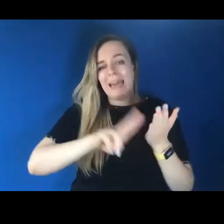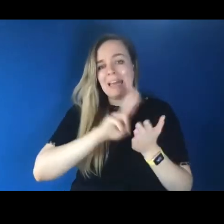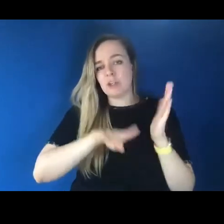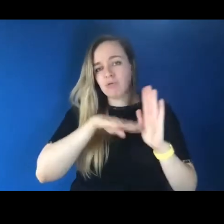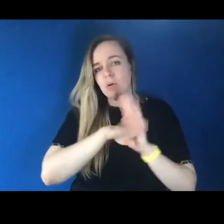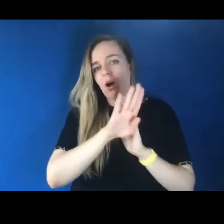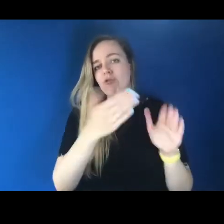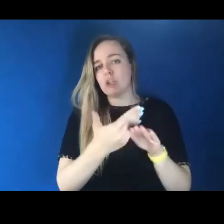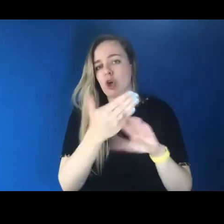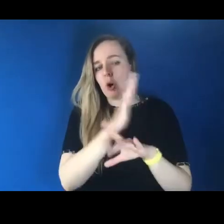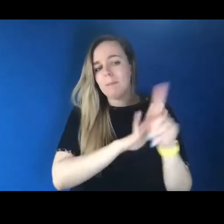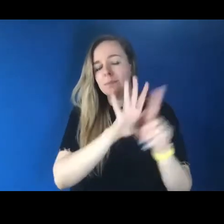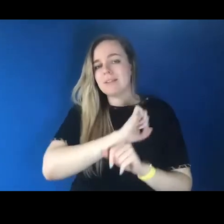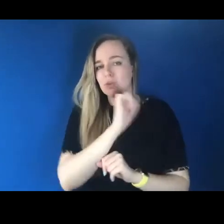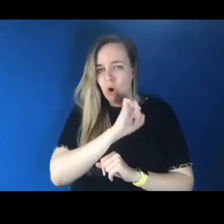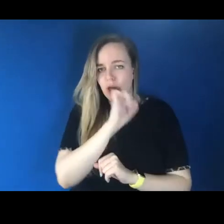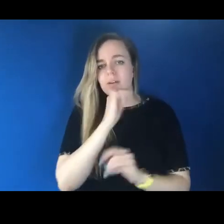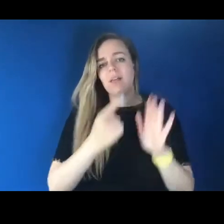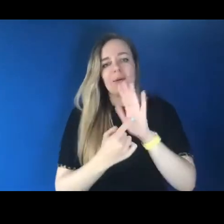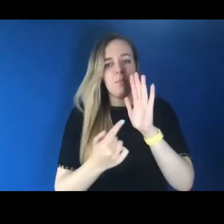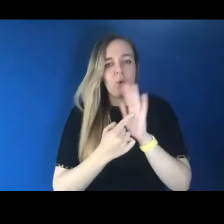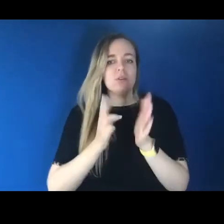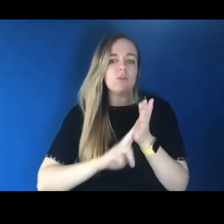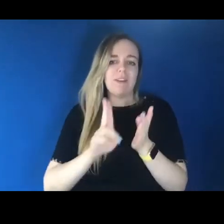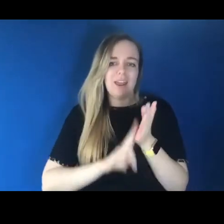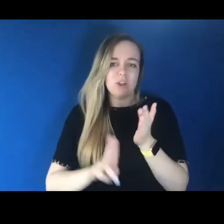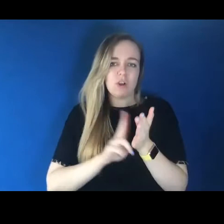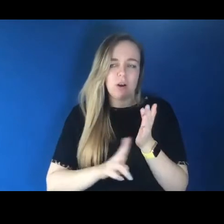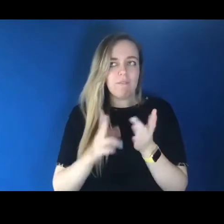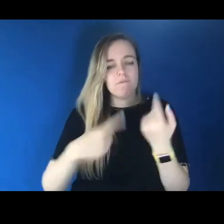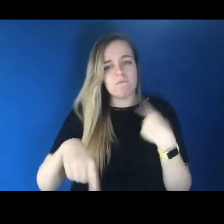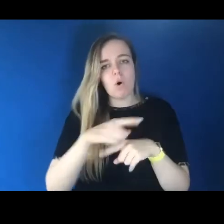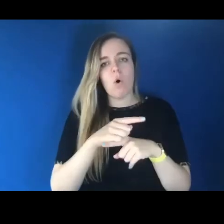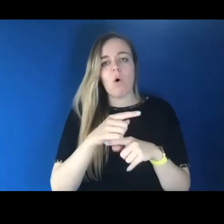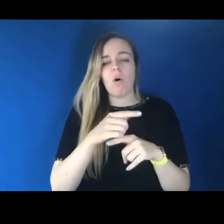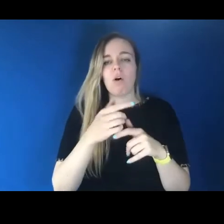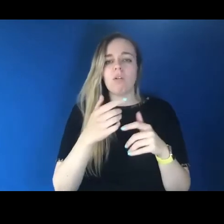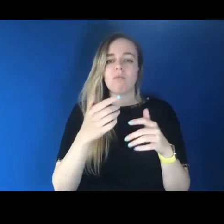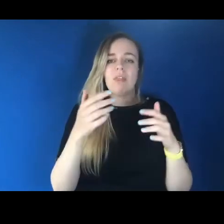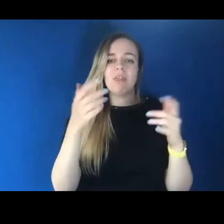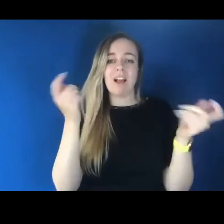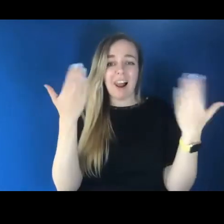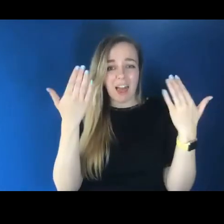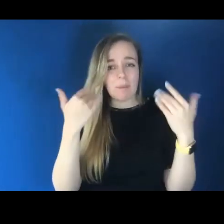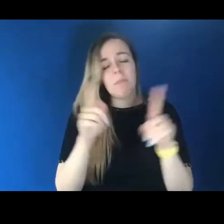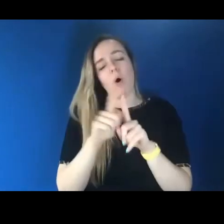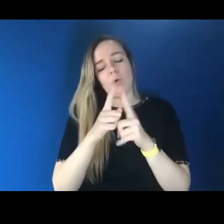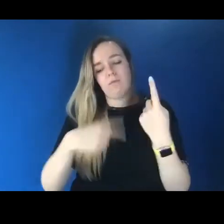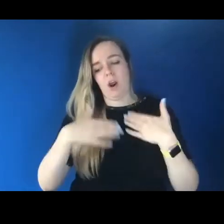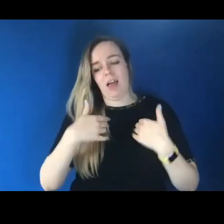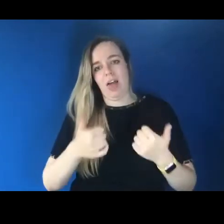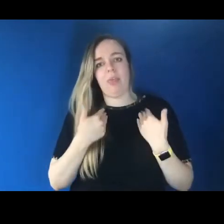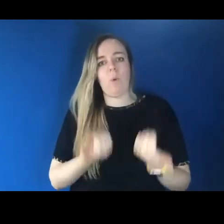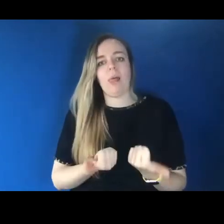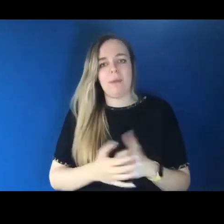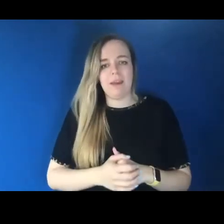jobs in Scotland and the importance of nature for the climate, but also for our health and well-being, as other